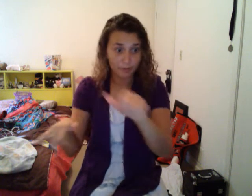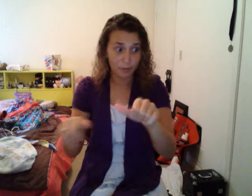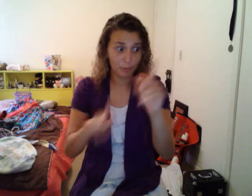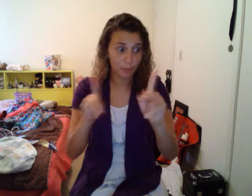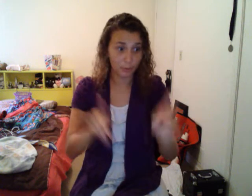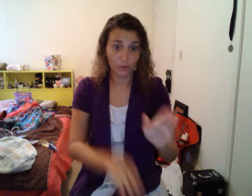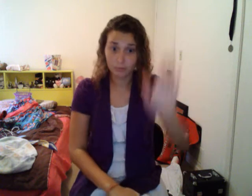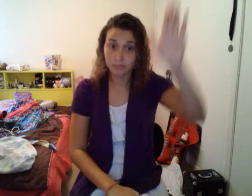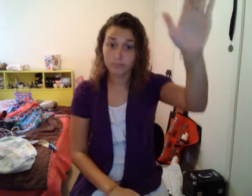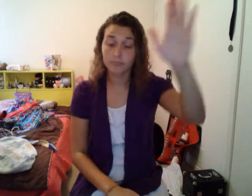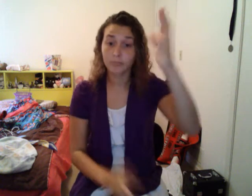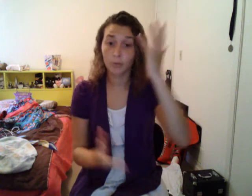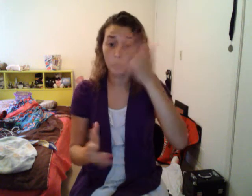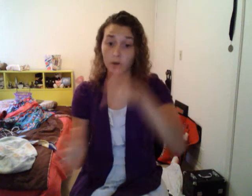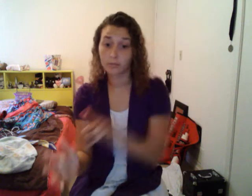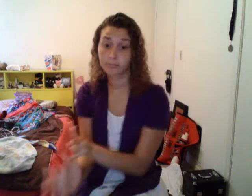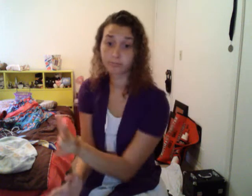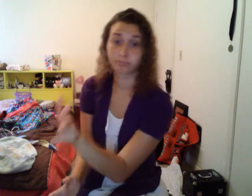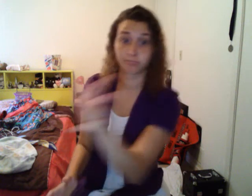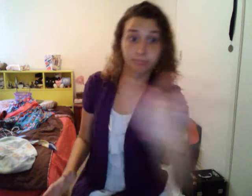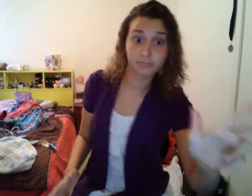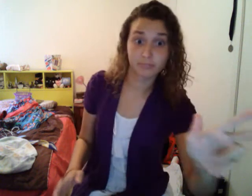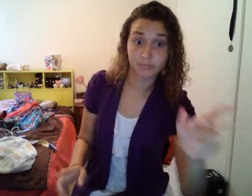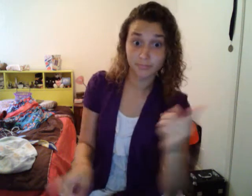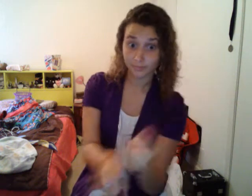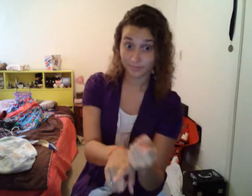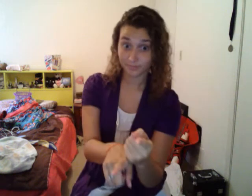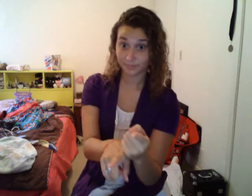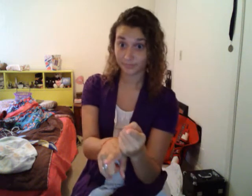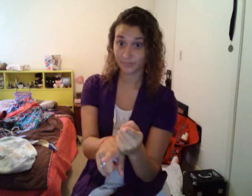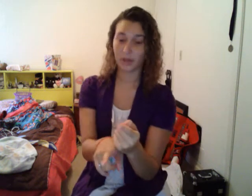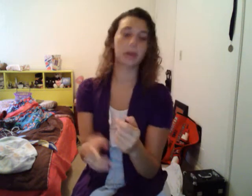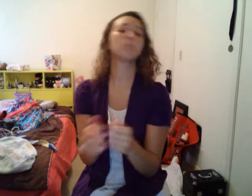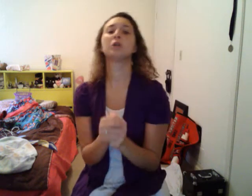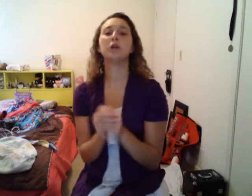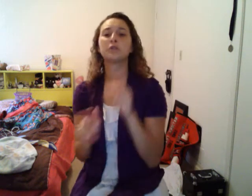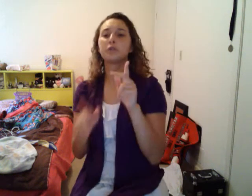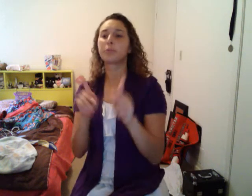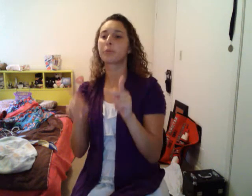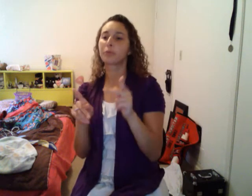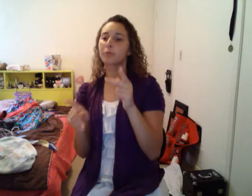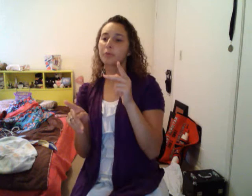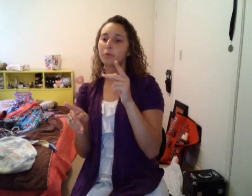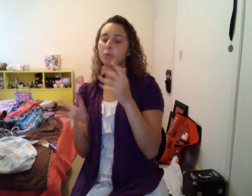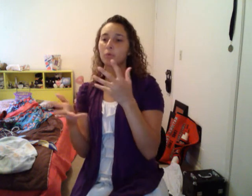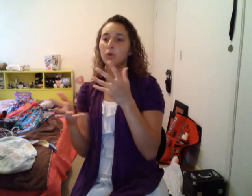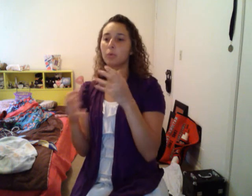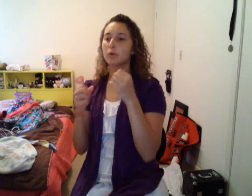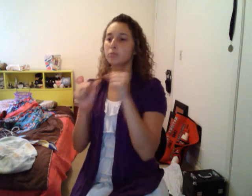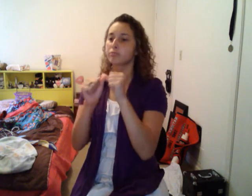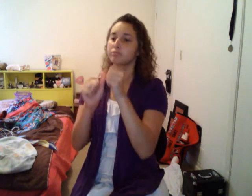Let's hear now from those in the minority, those who wouldn't turn.